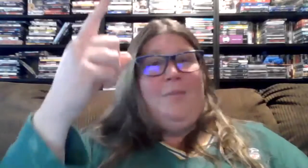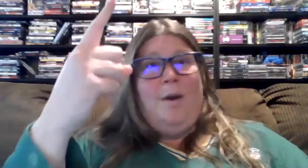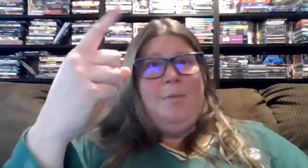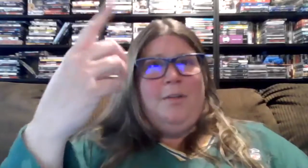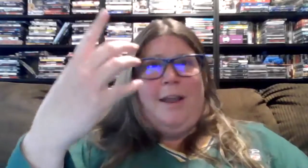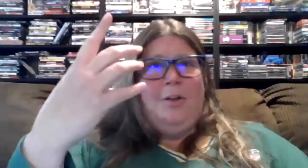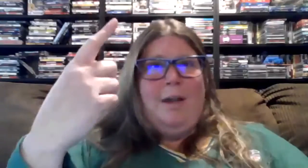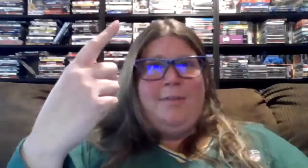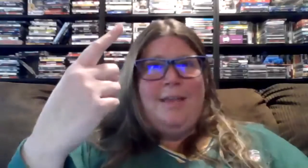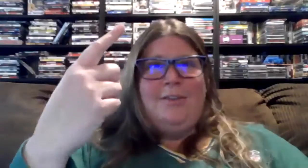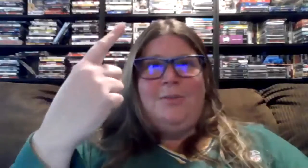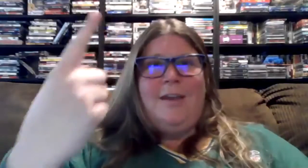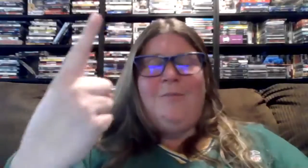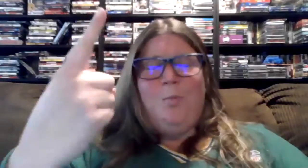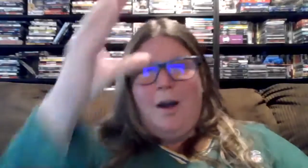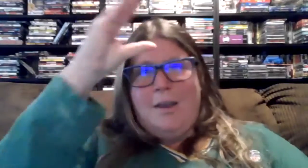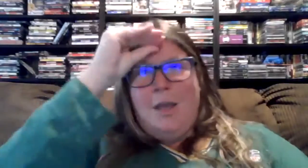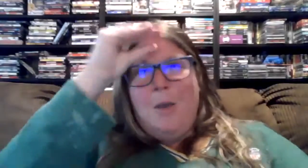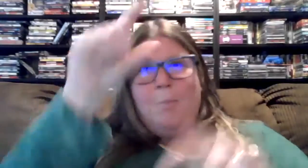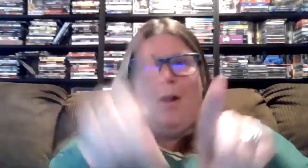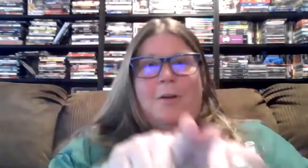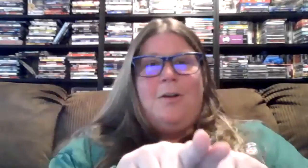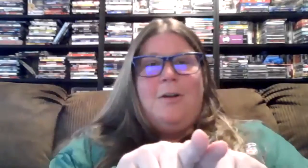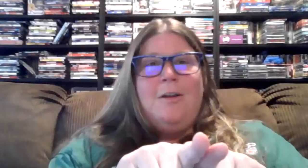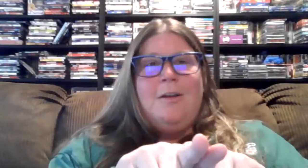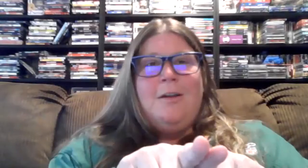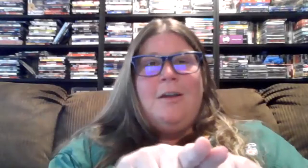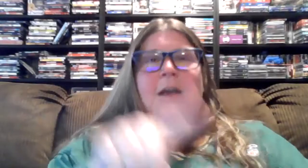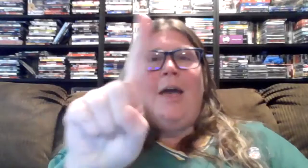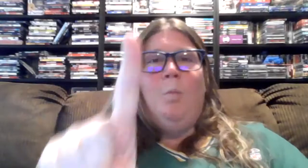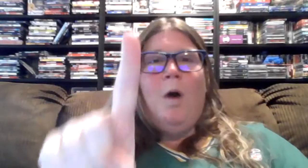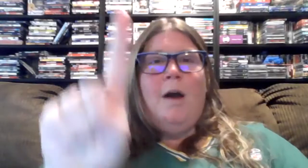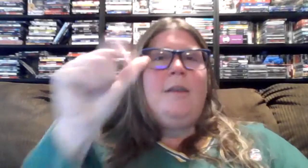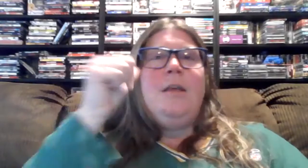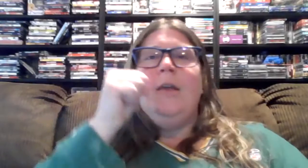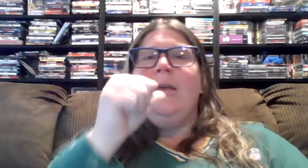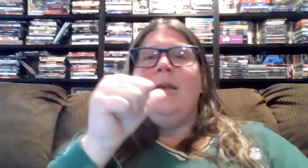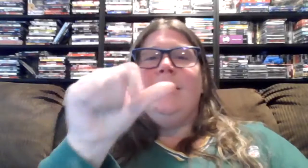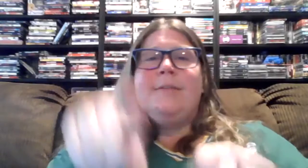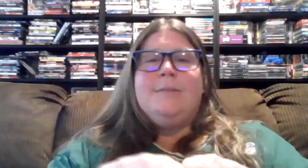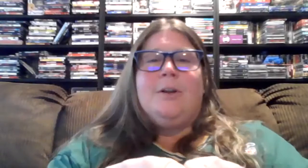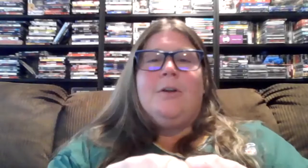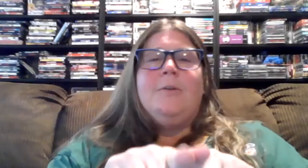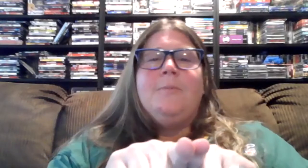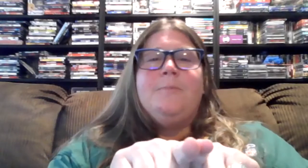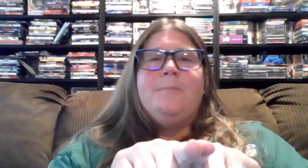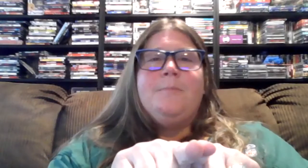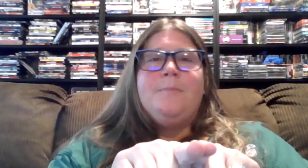one brother. I don't know why I was saying two. I have one brother and one sister.